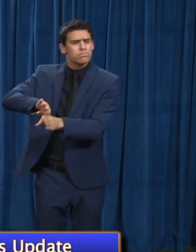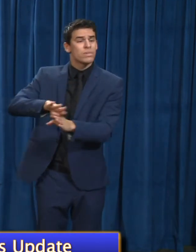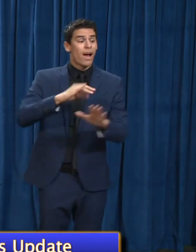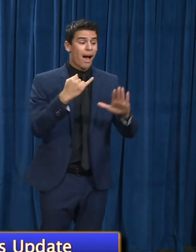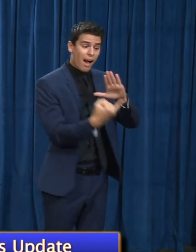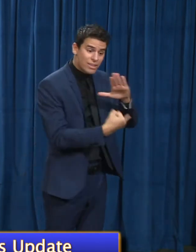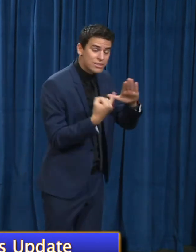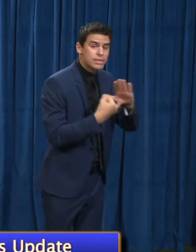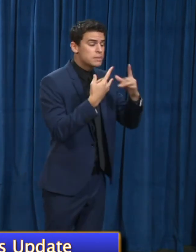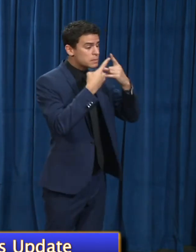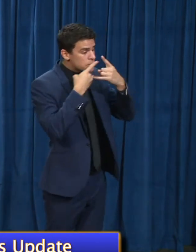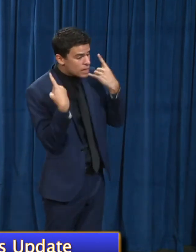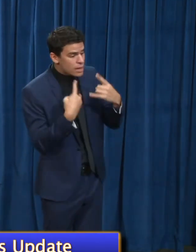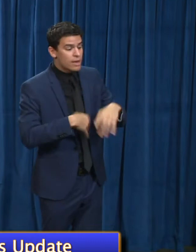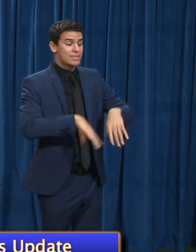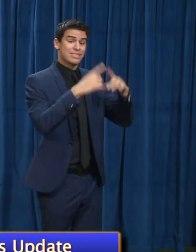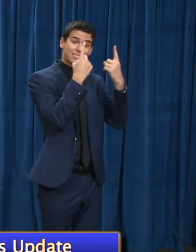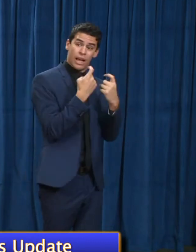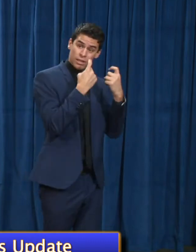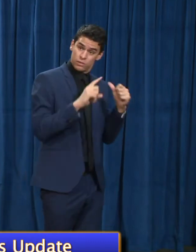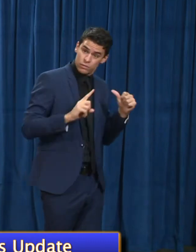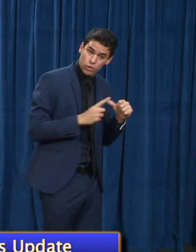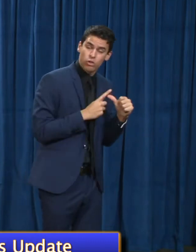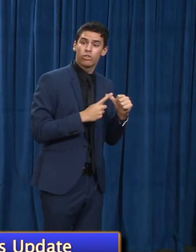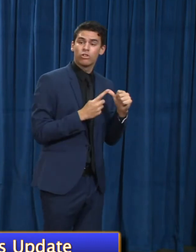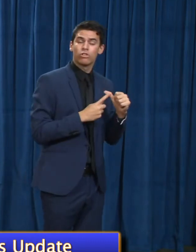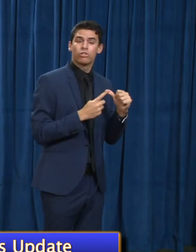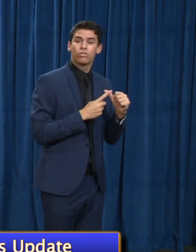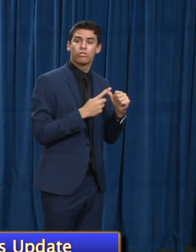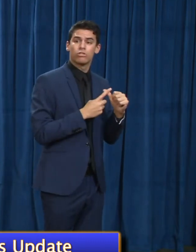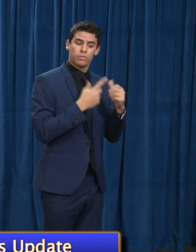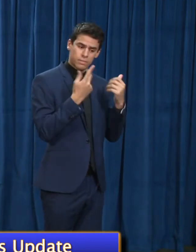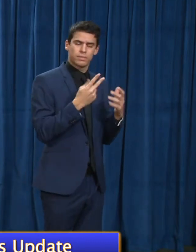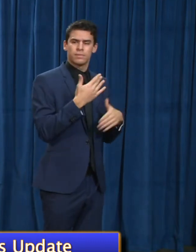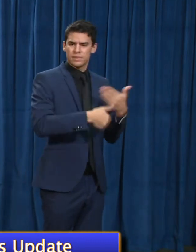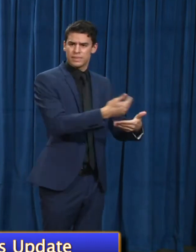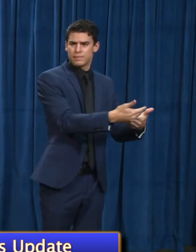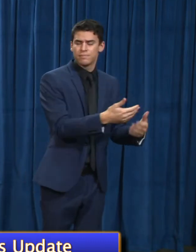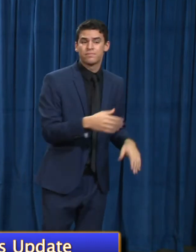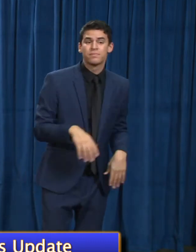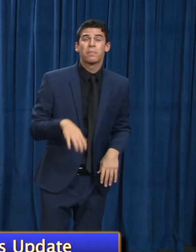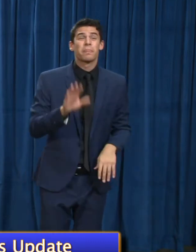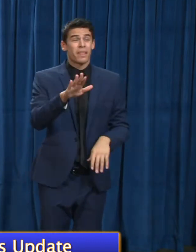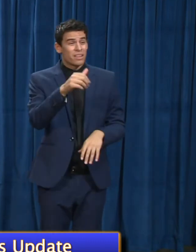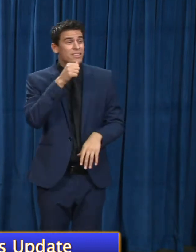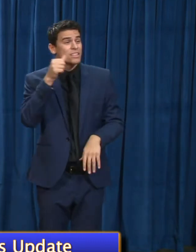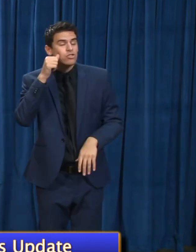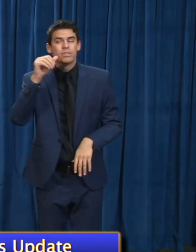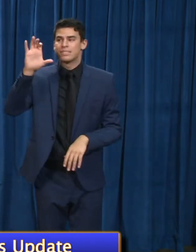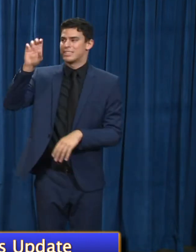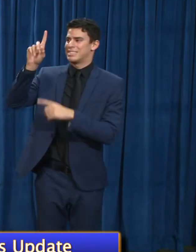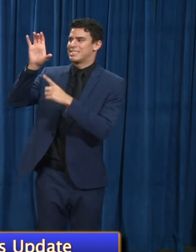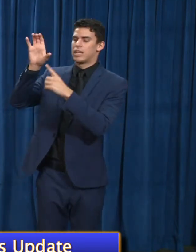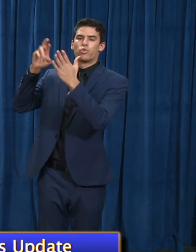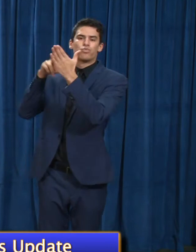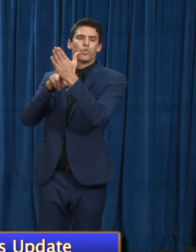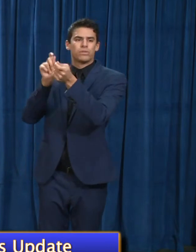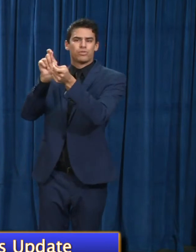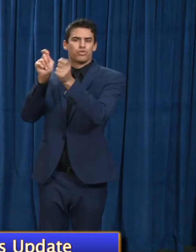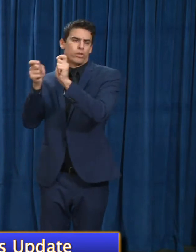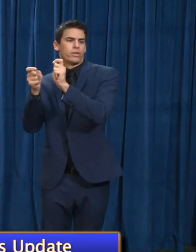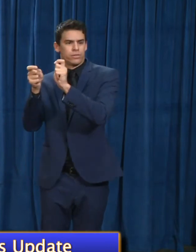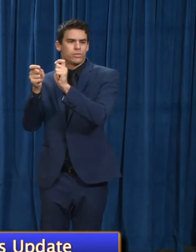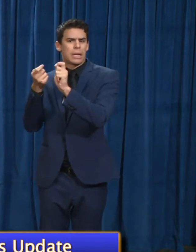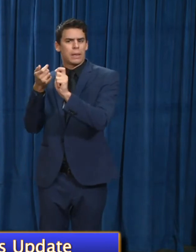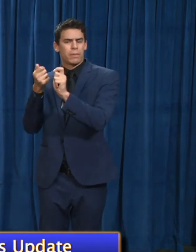you get tested, until you can get tested. Also, yesterday were changes in CDC guidelines for isolation and